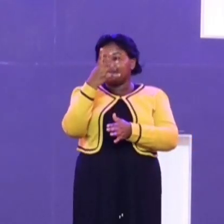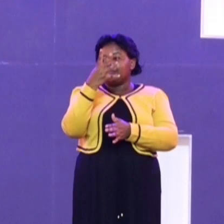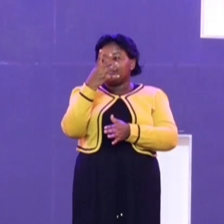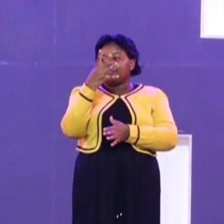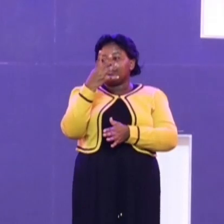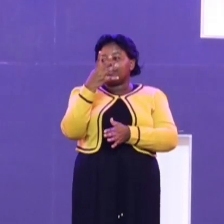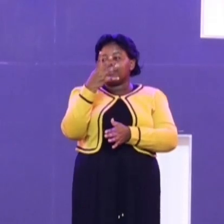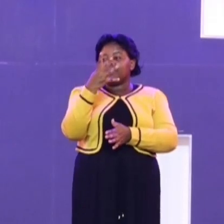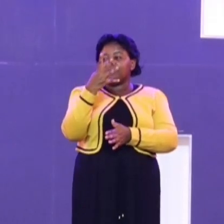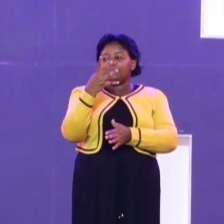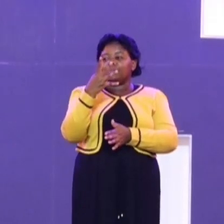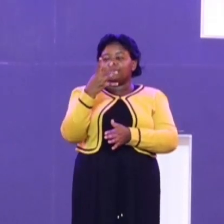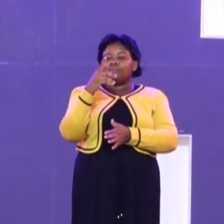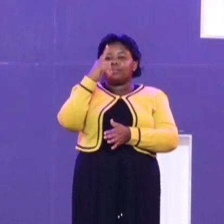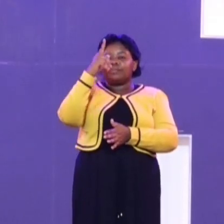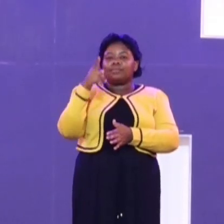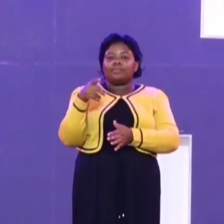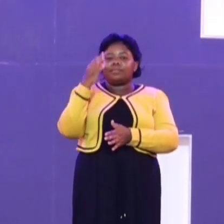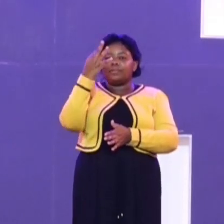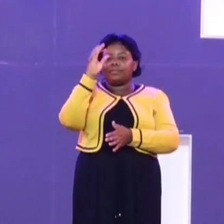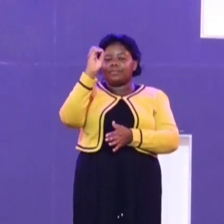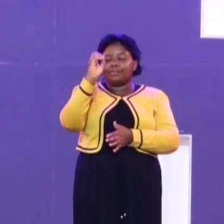Daniel chapter 4 verses